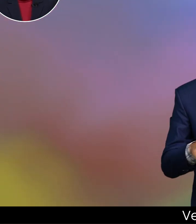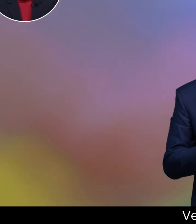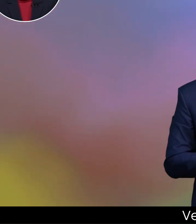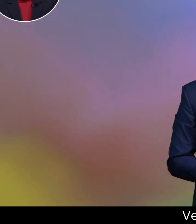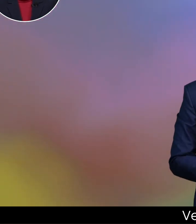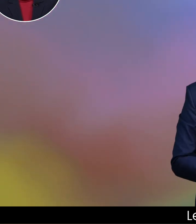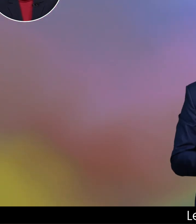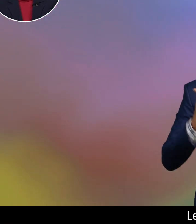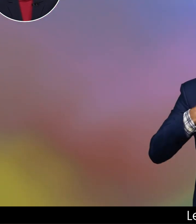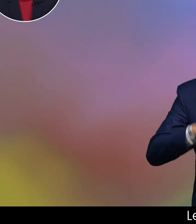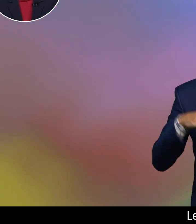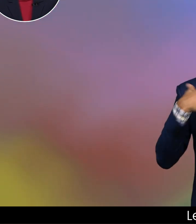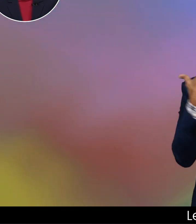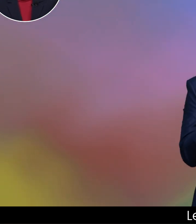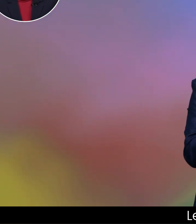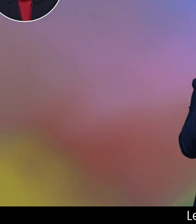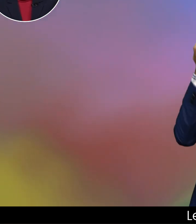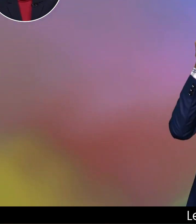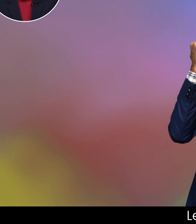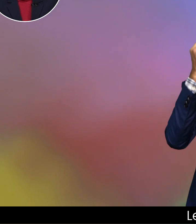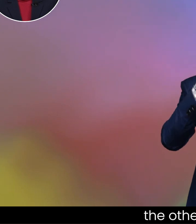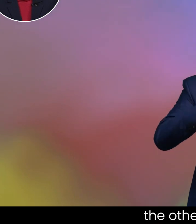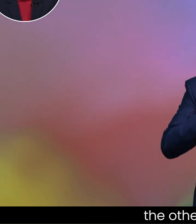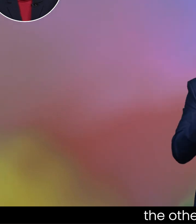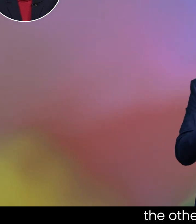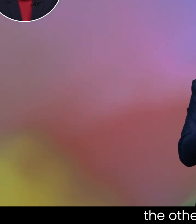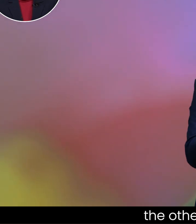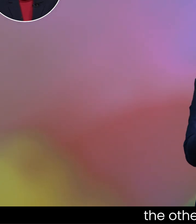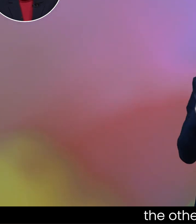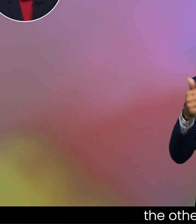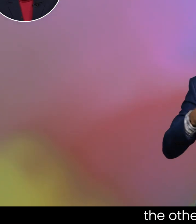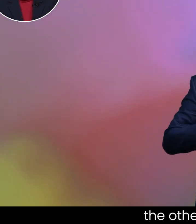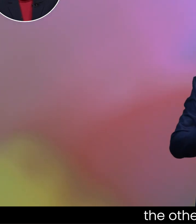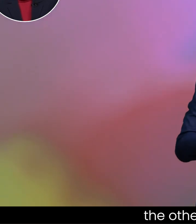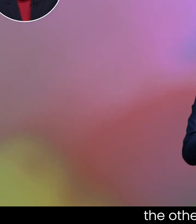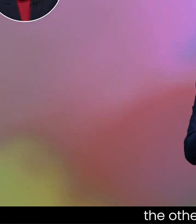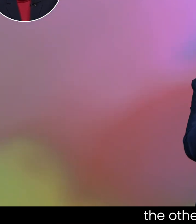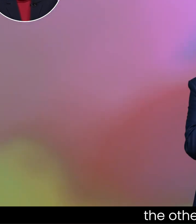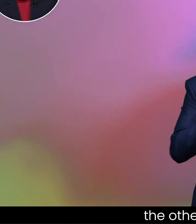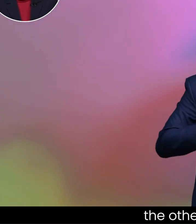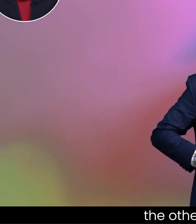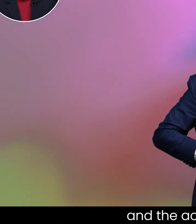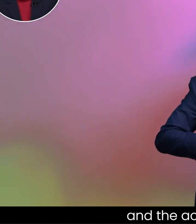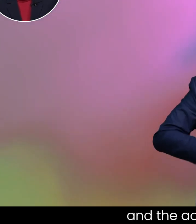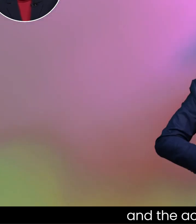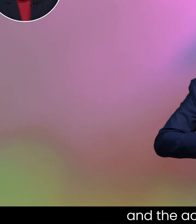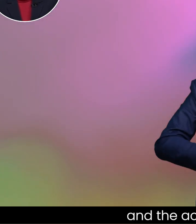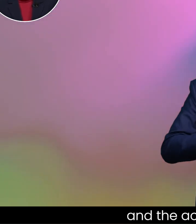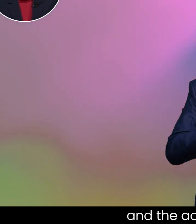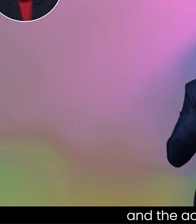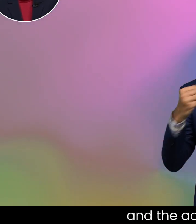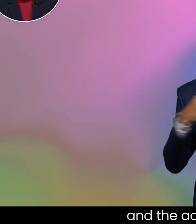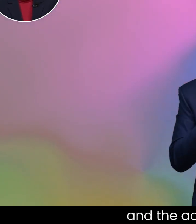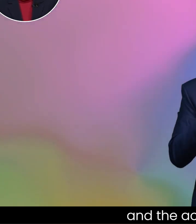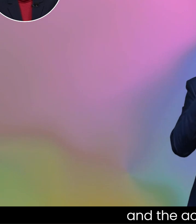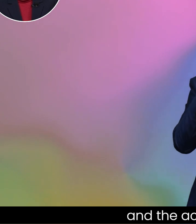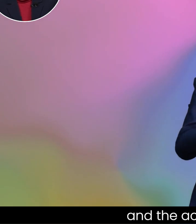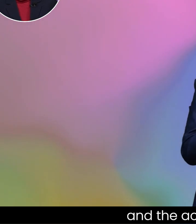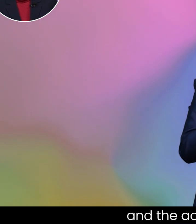In India, first kidney transplantation was done on 1st December